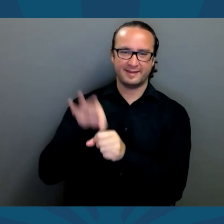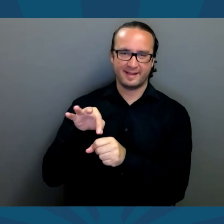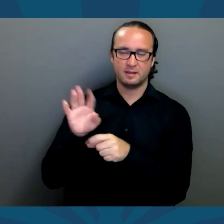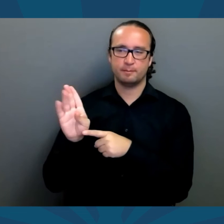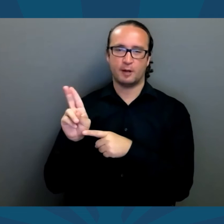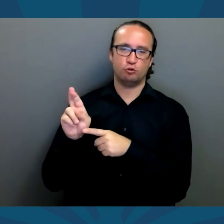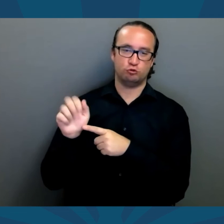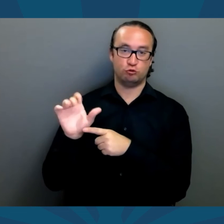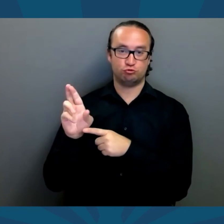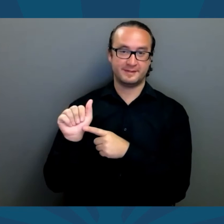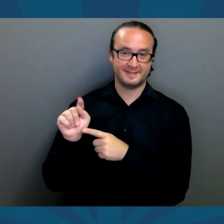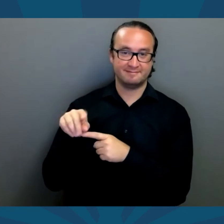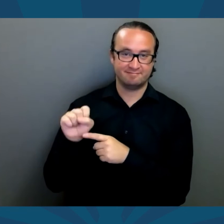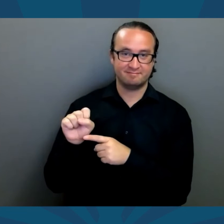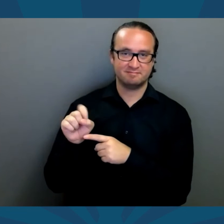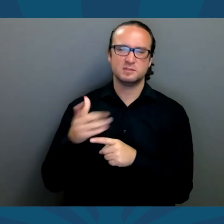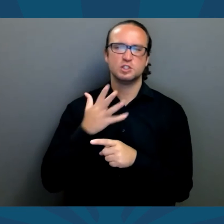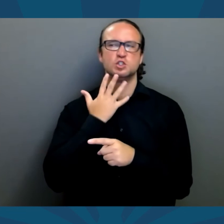Unelected bureaucrats,